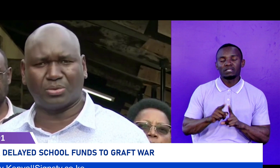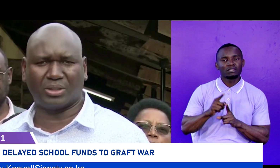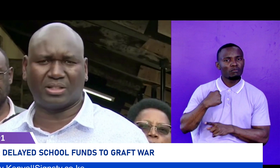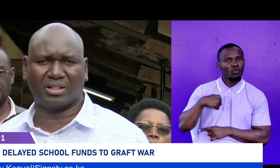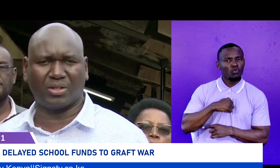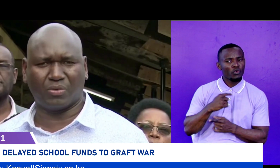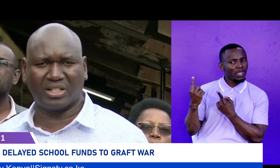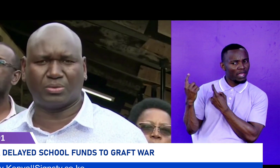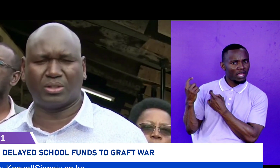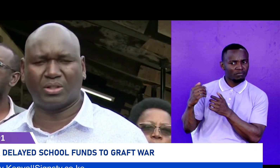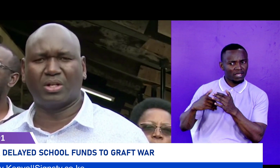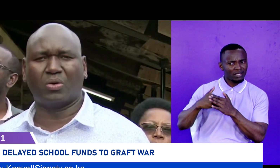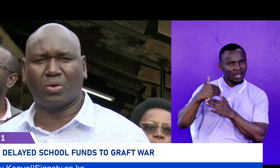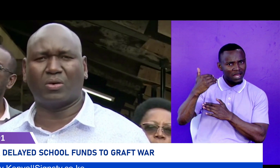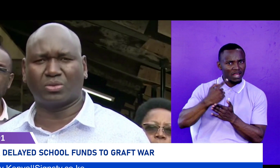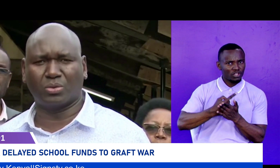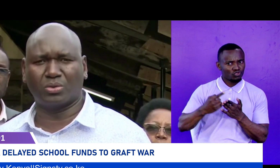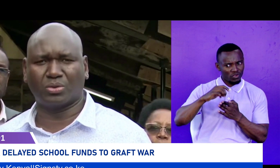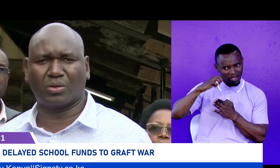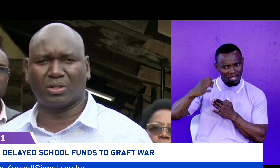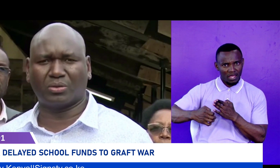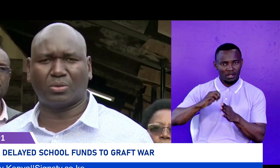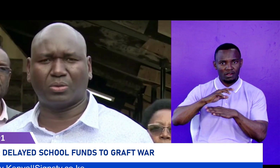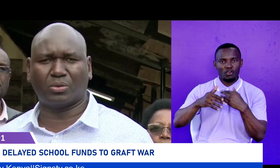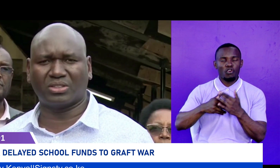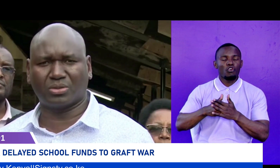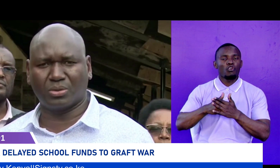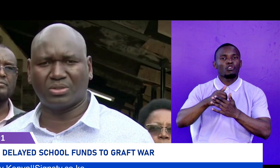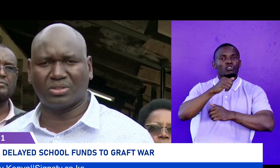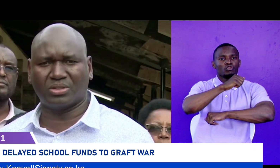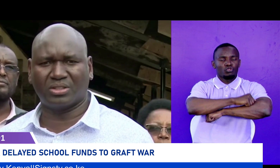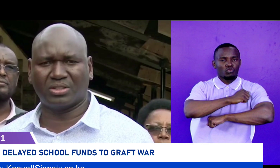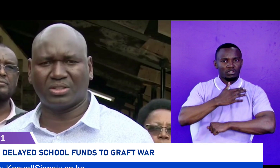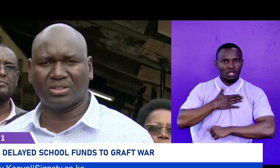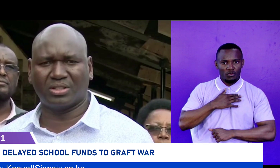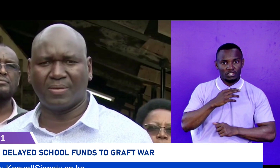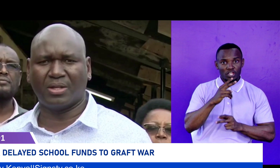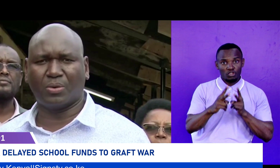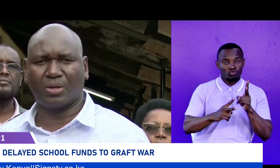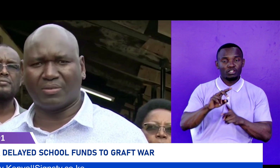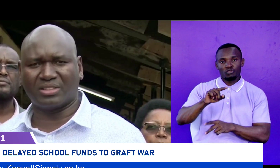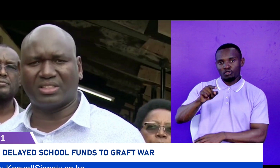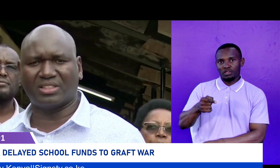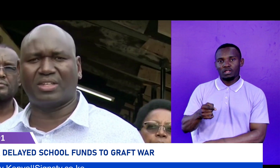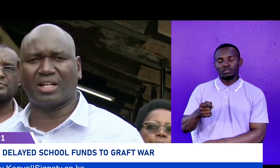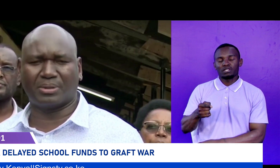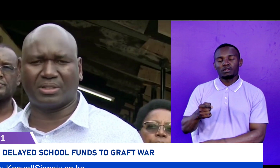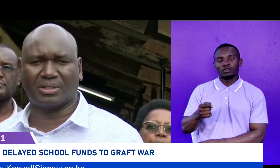week, end of next week, all our schools, all our 32,000 schools will have received their capital.